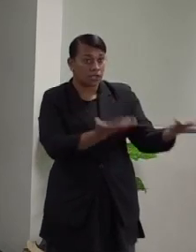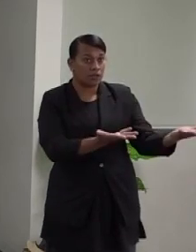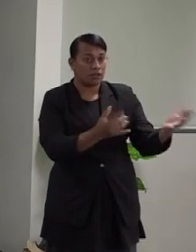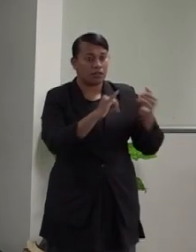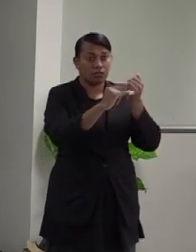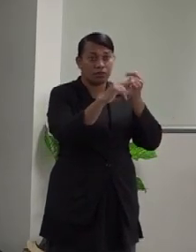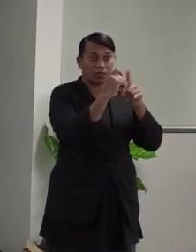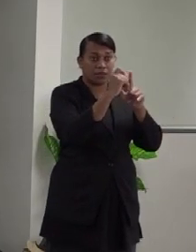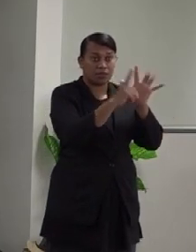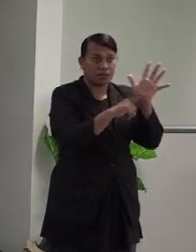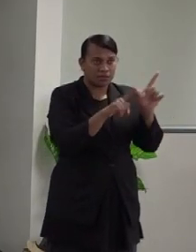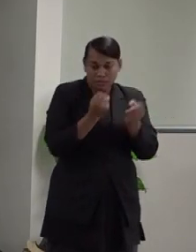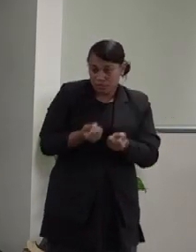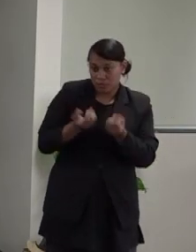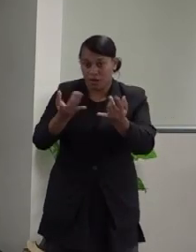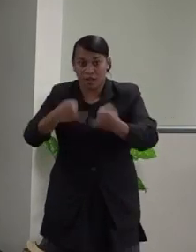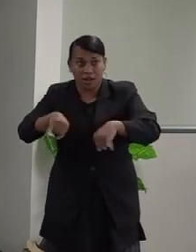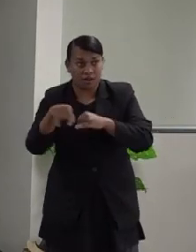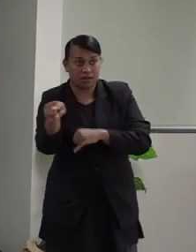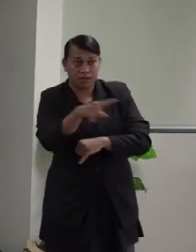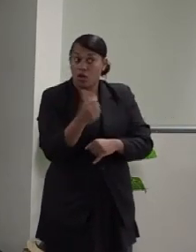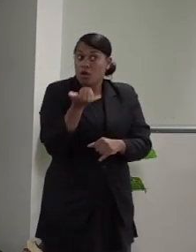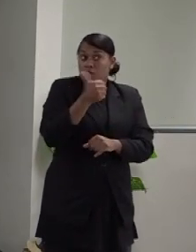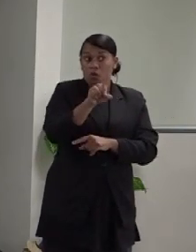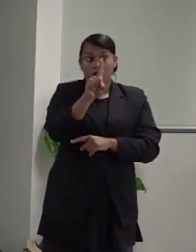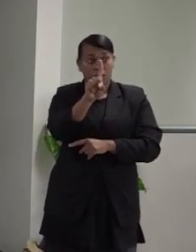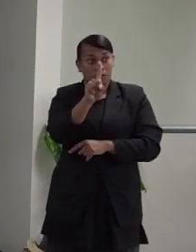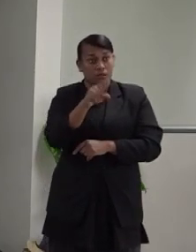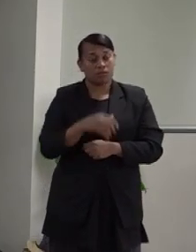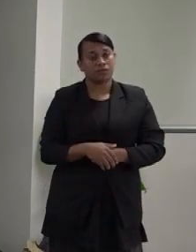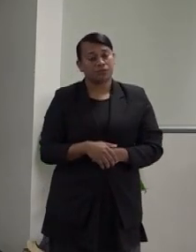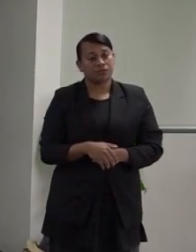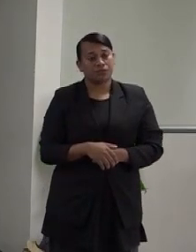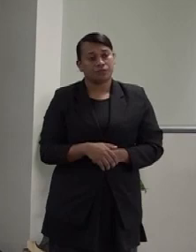islands. Anyone who regularly